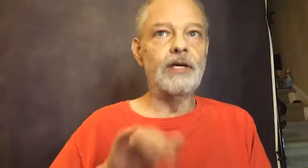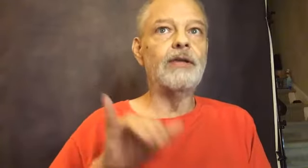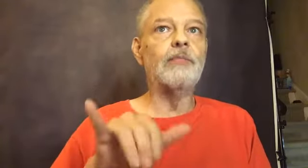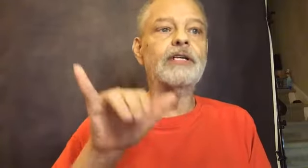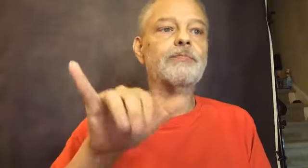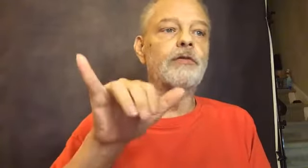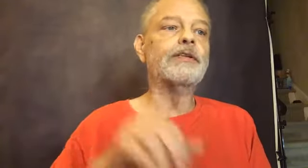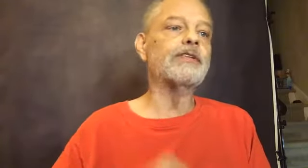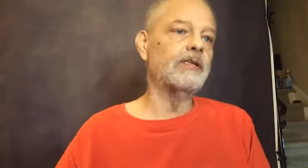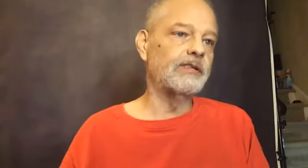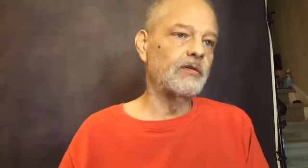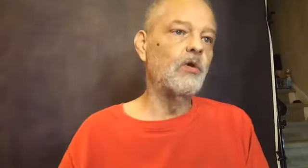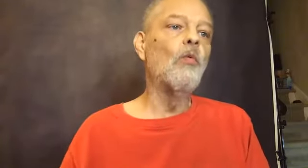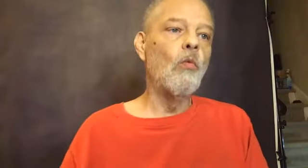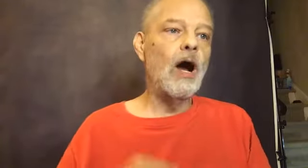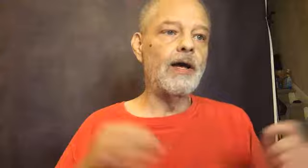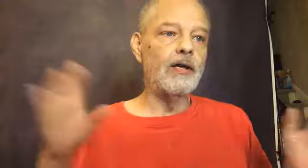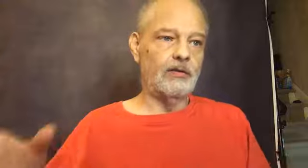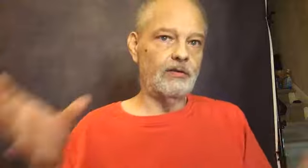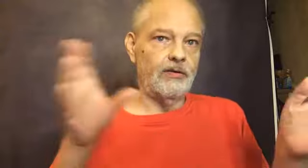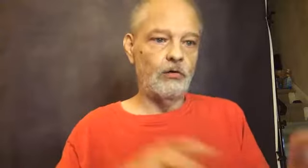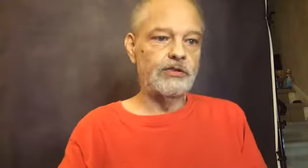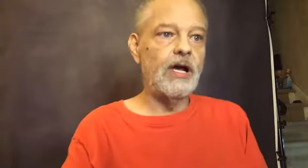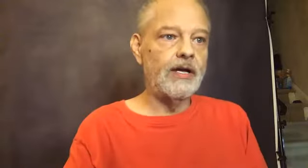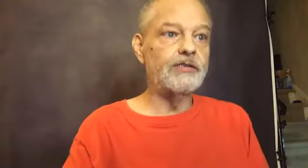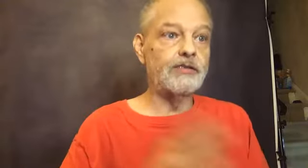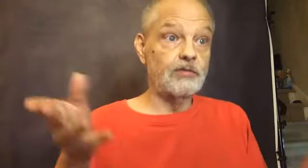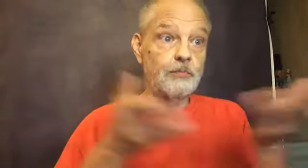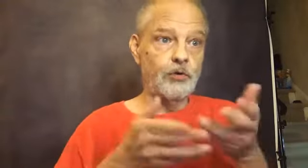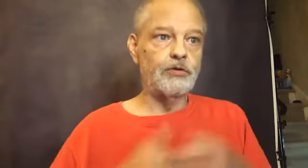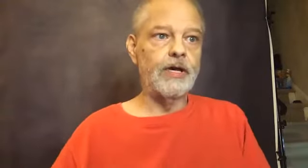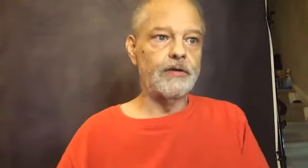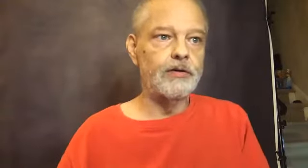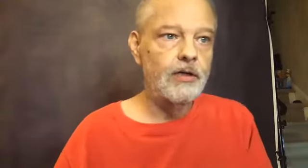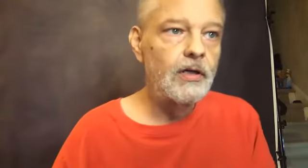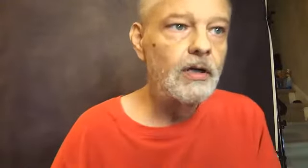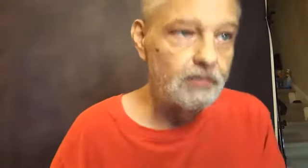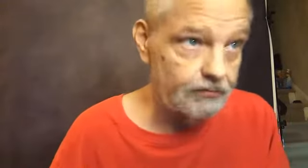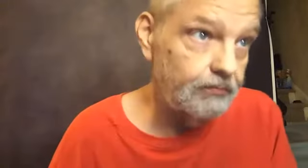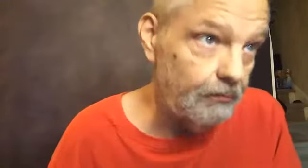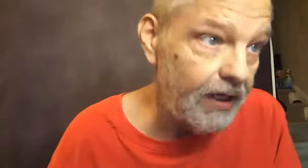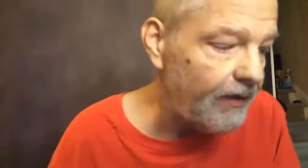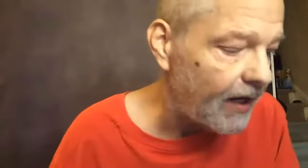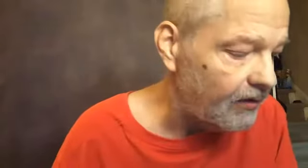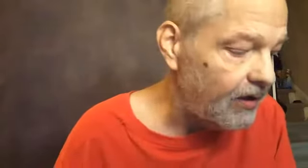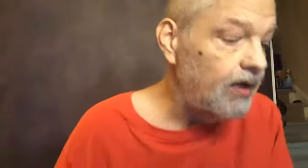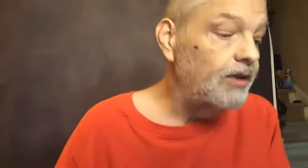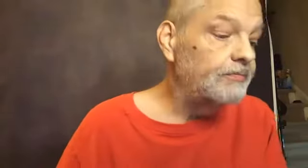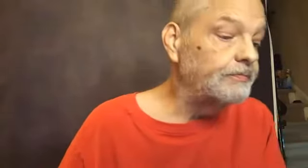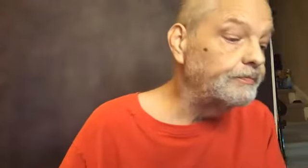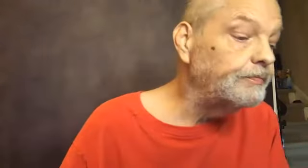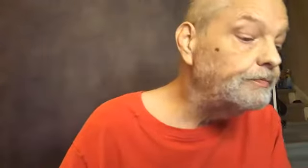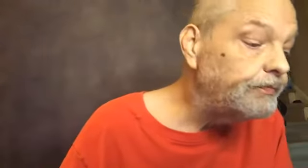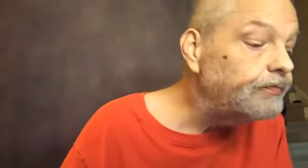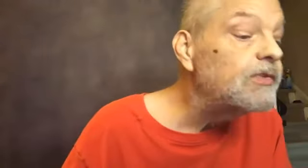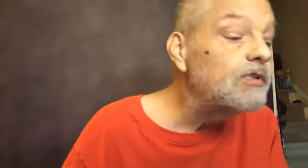that makes perfect sense why those signs put together mean that. So